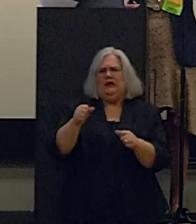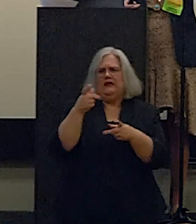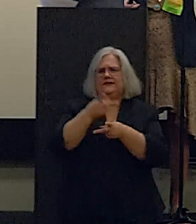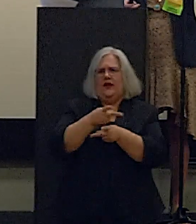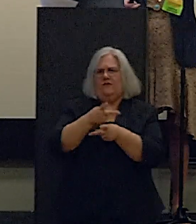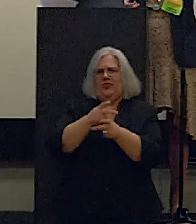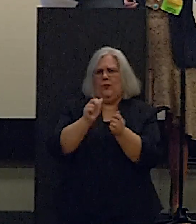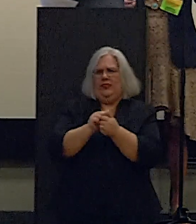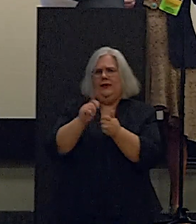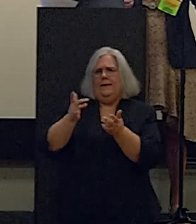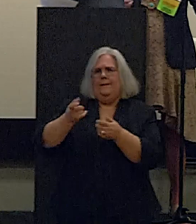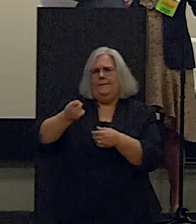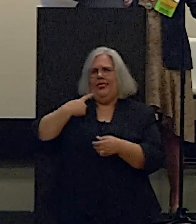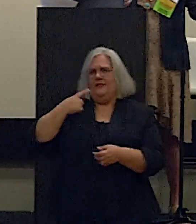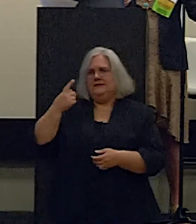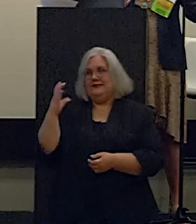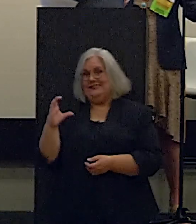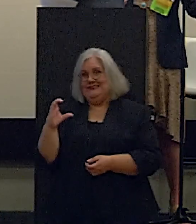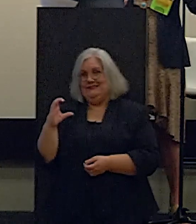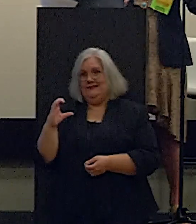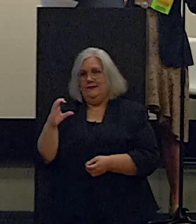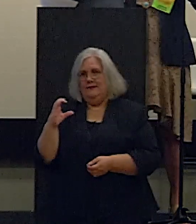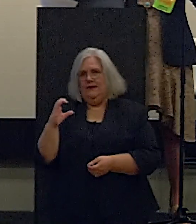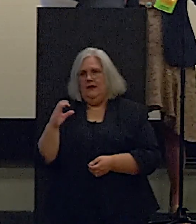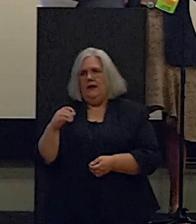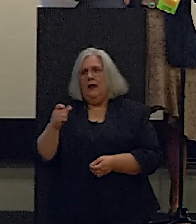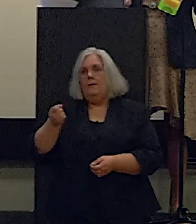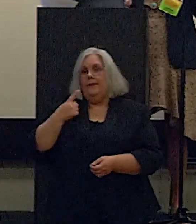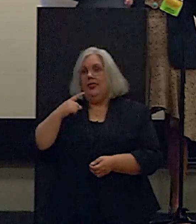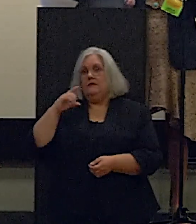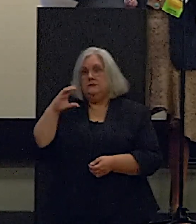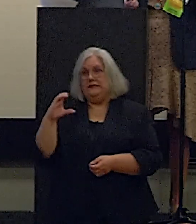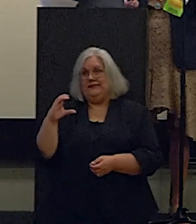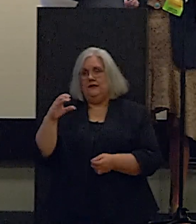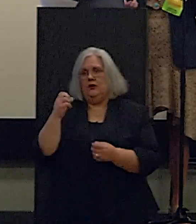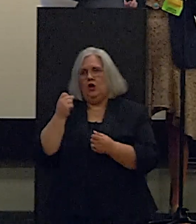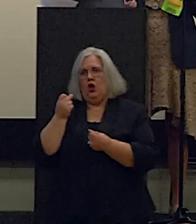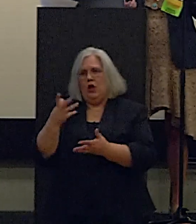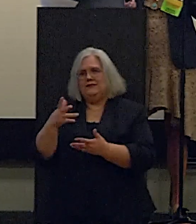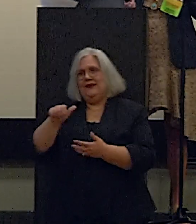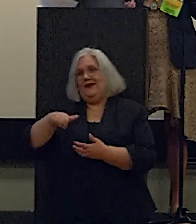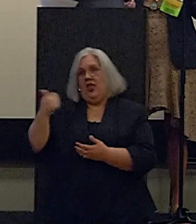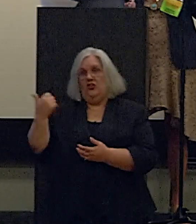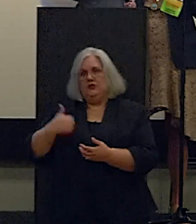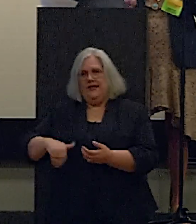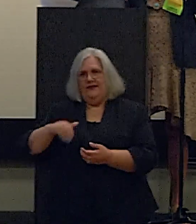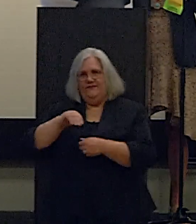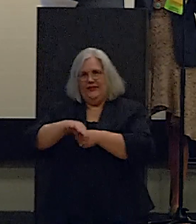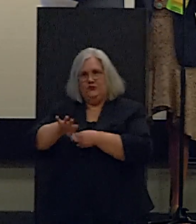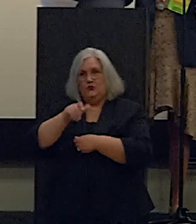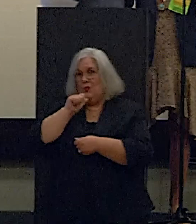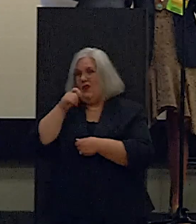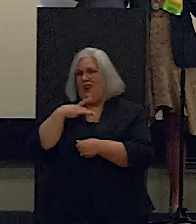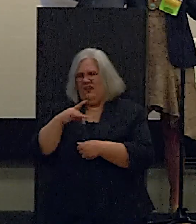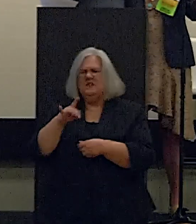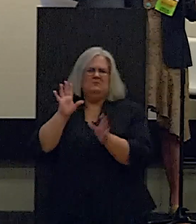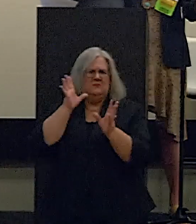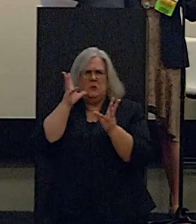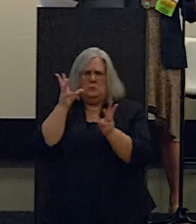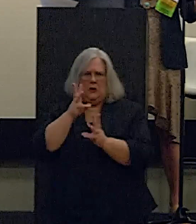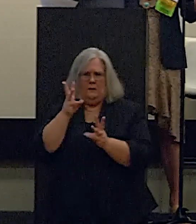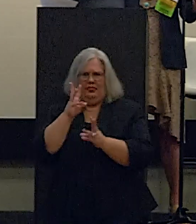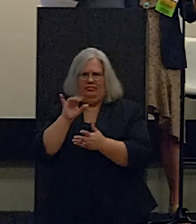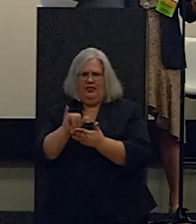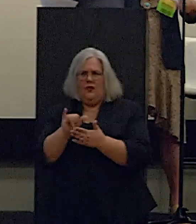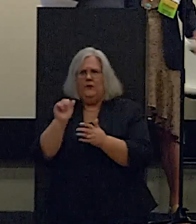C. Okay. Pill C causes a side effect that you really don't like. Oh, don't worry about that.